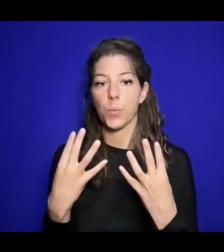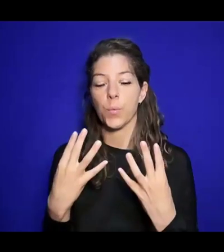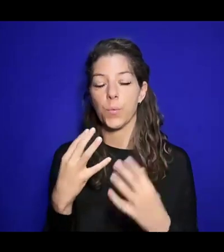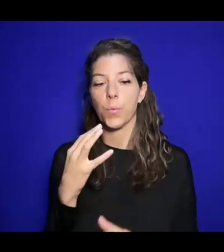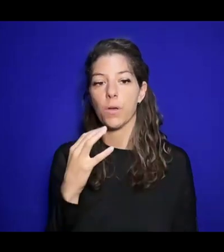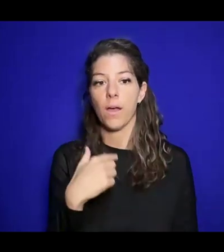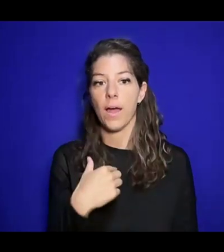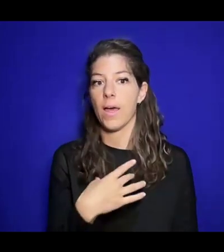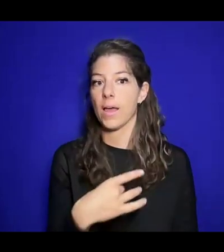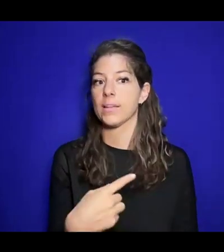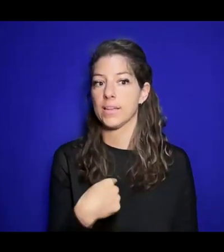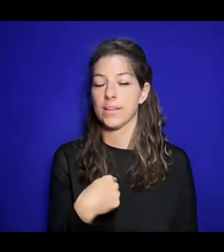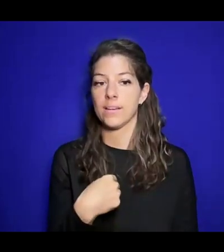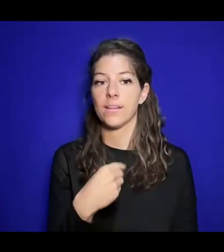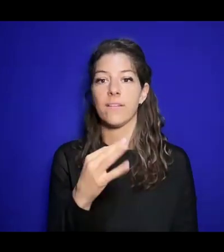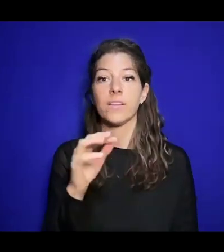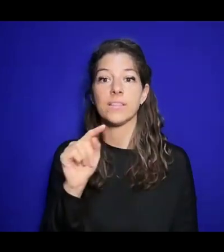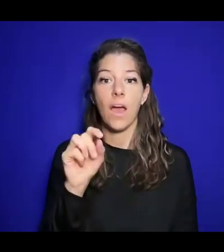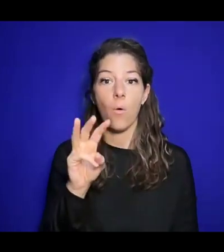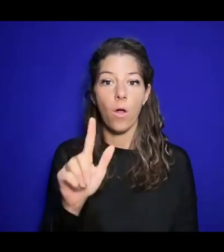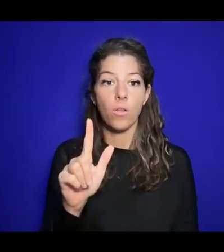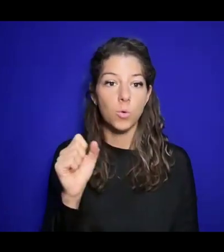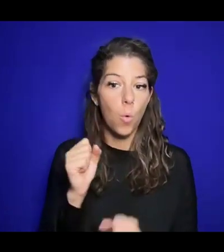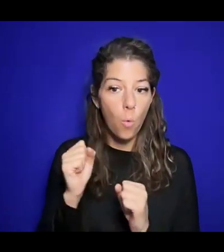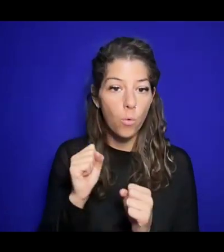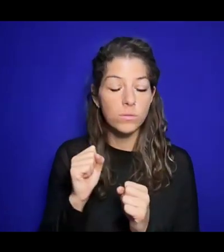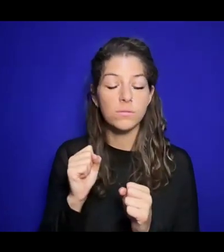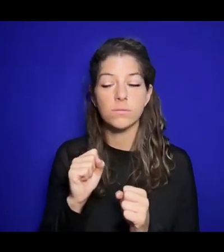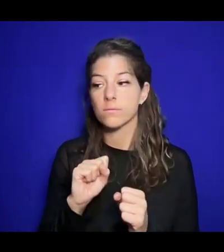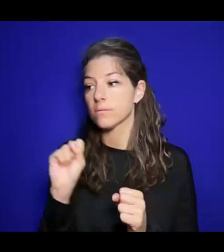this because if you take towels that are cold and you put them in